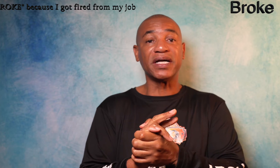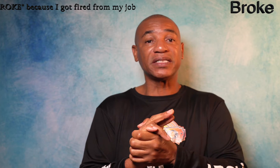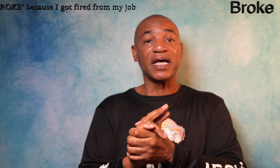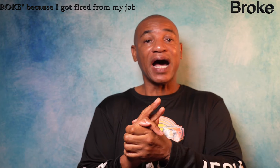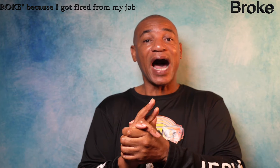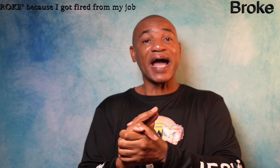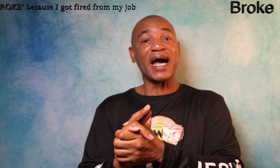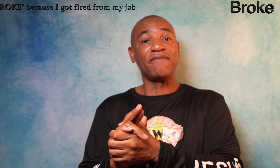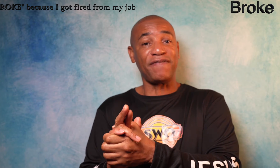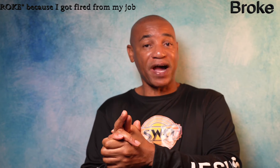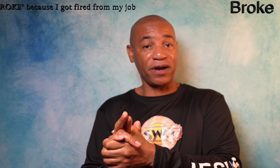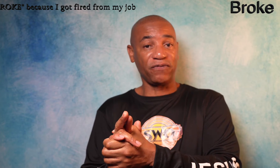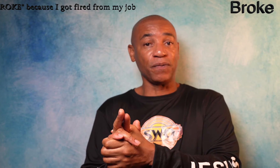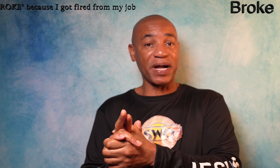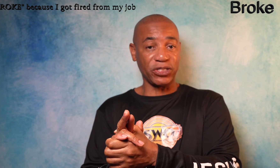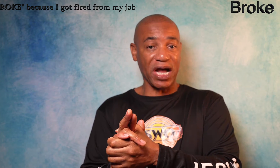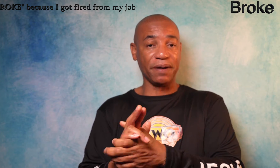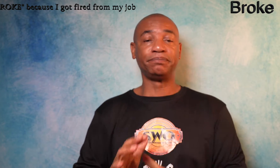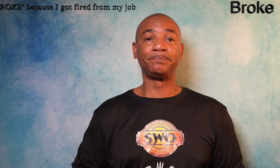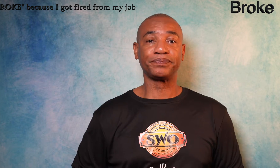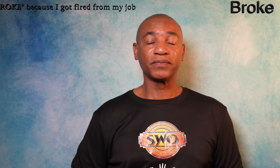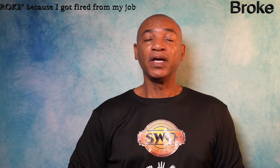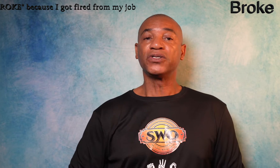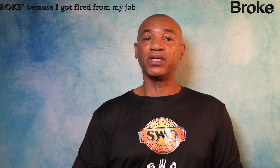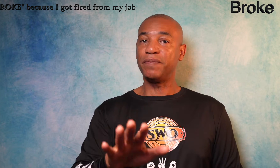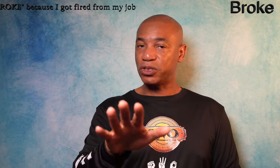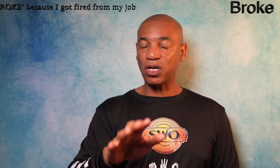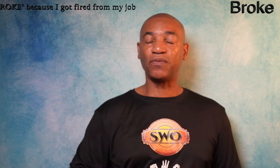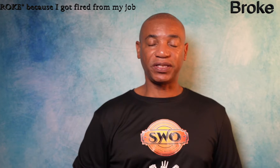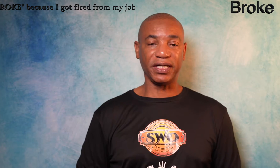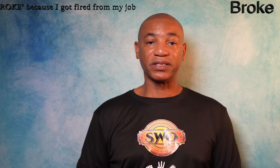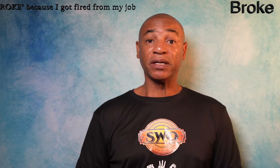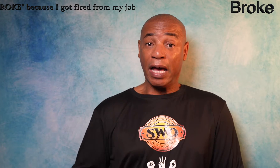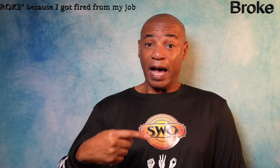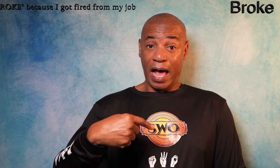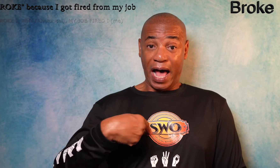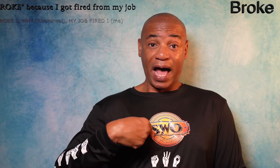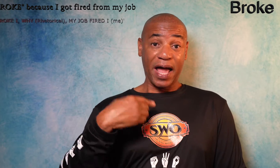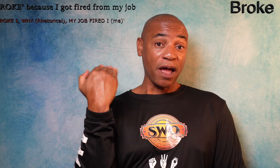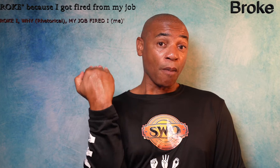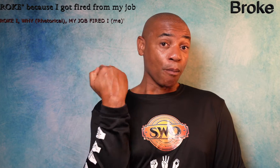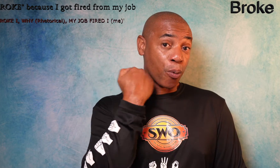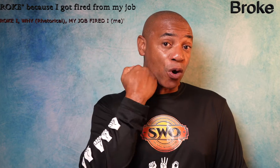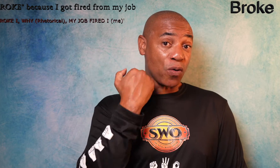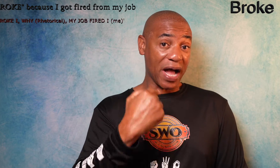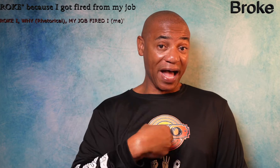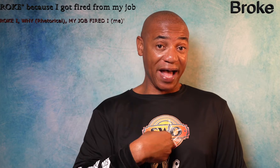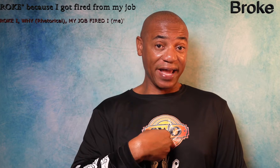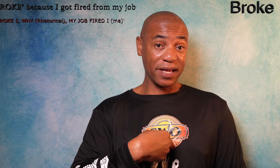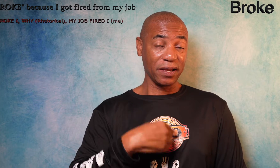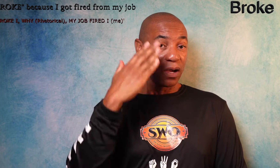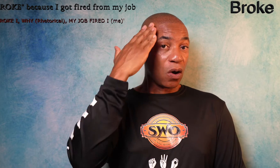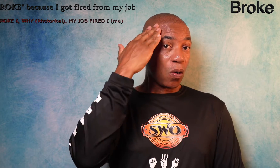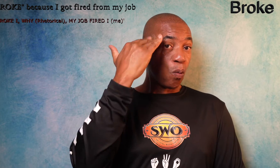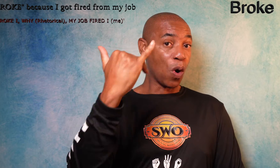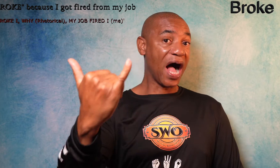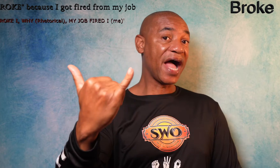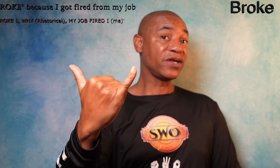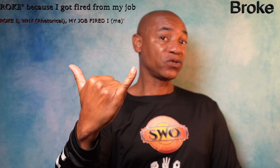because I got fired from my job. So let me start with this. I broke why? So I'm